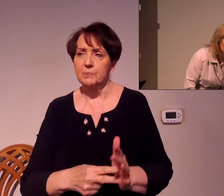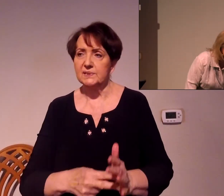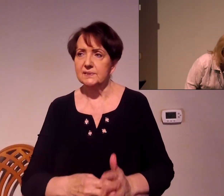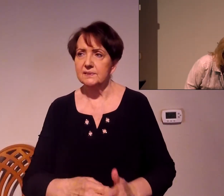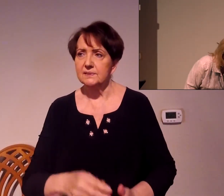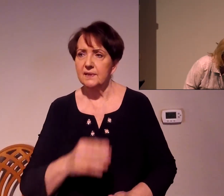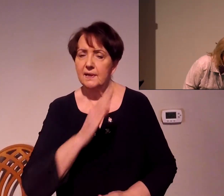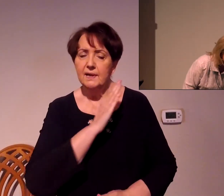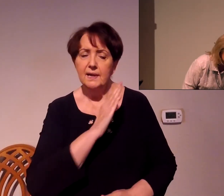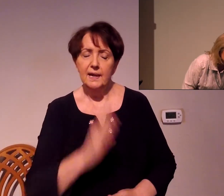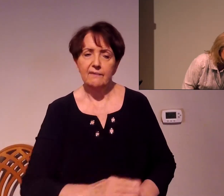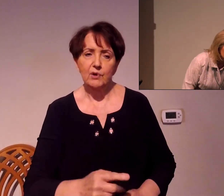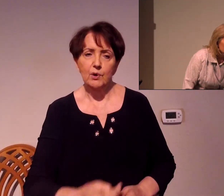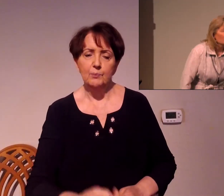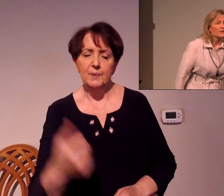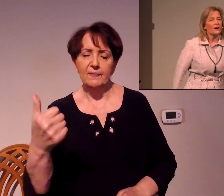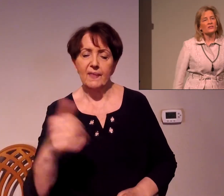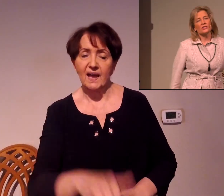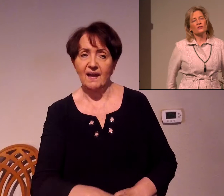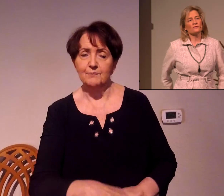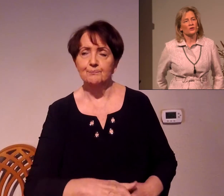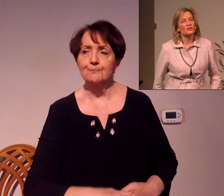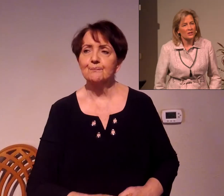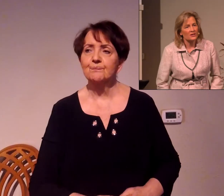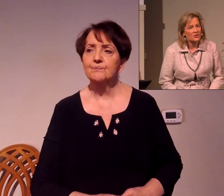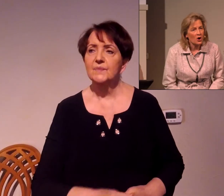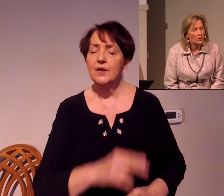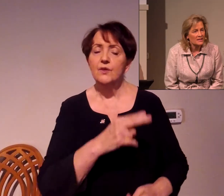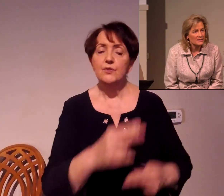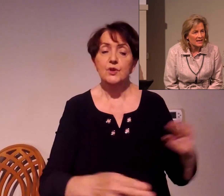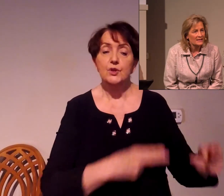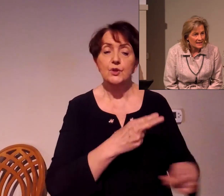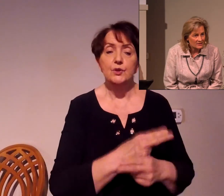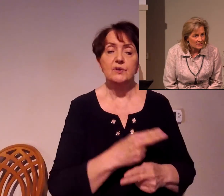ever leave that out, because the universe